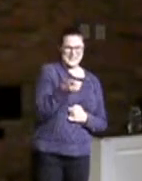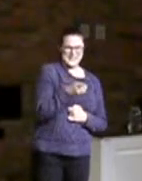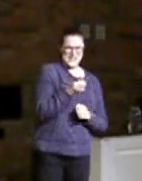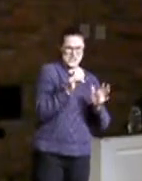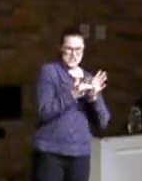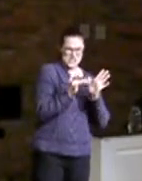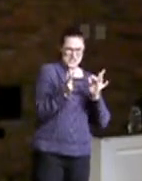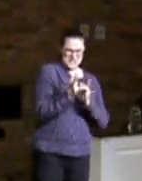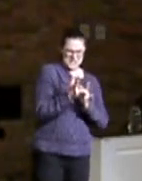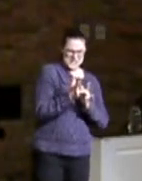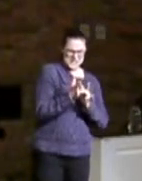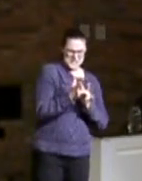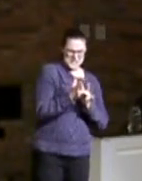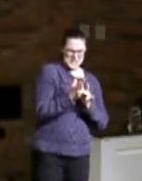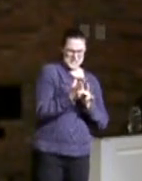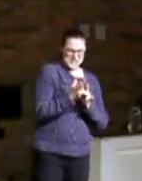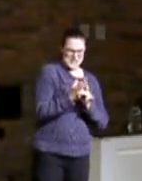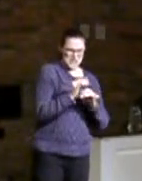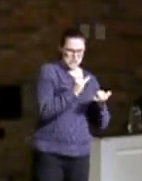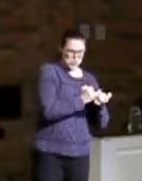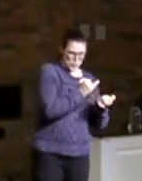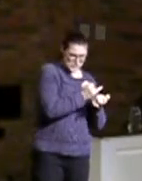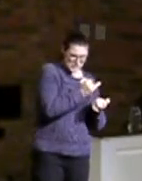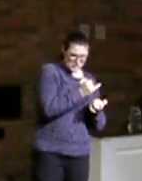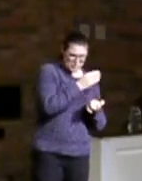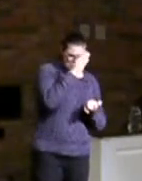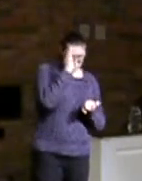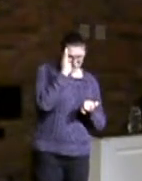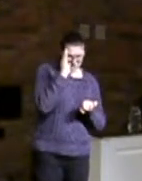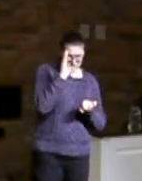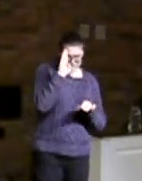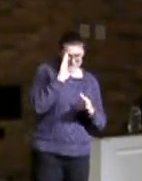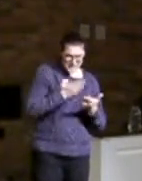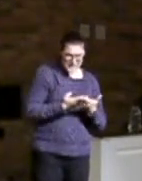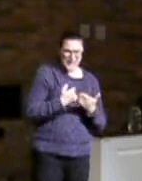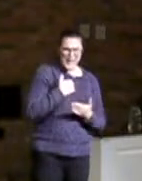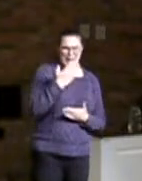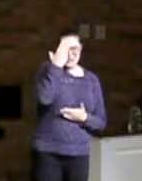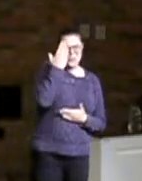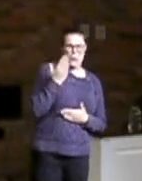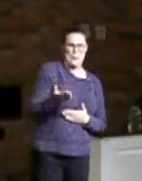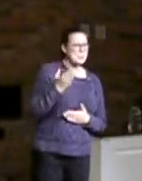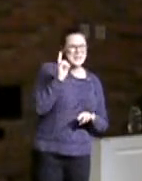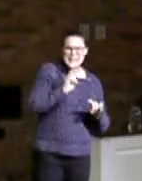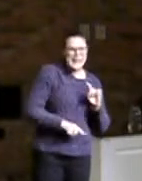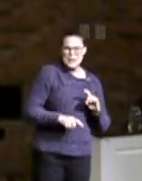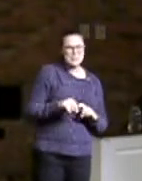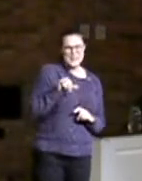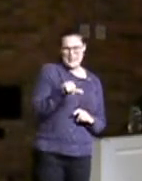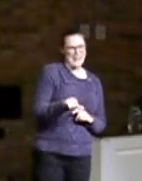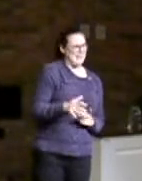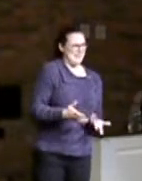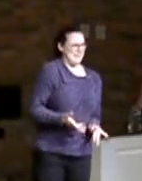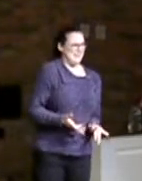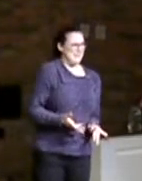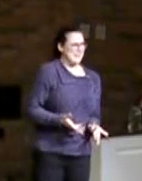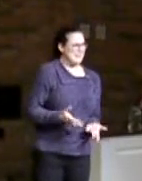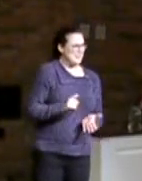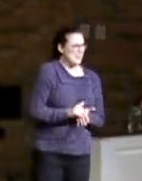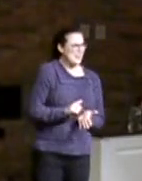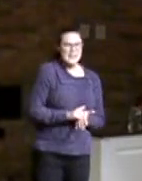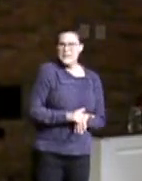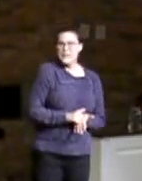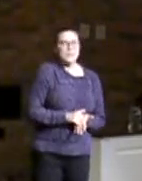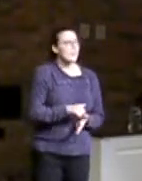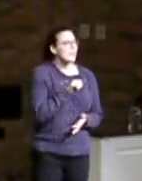Jesus? Joseph and Mary's son. I know his people. He can't be that. You see, that's